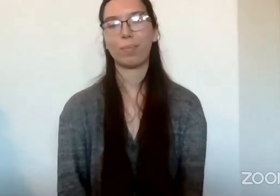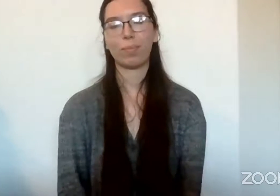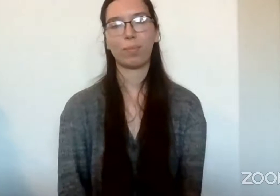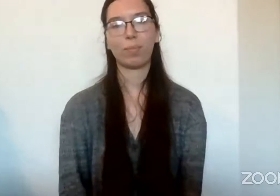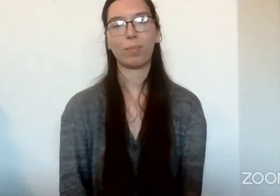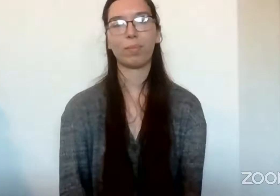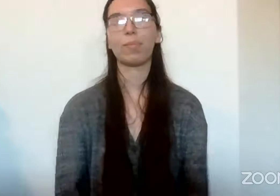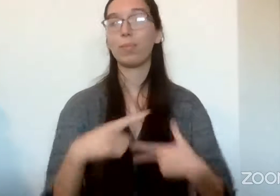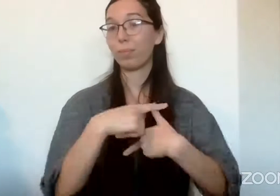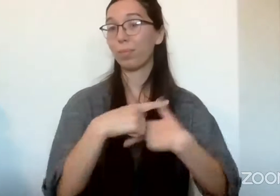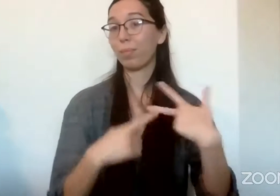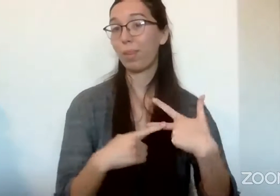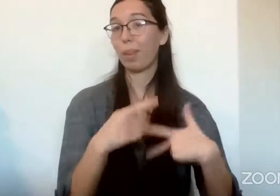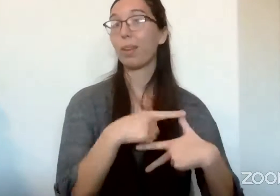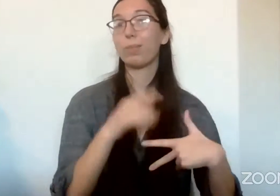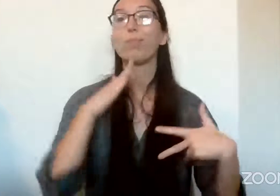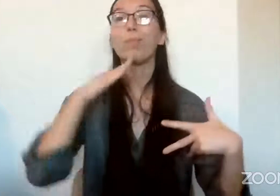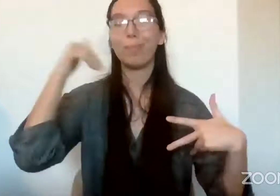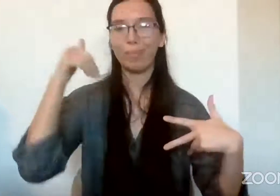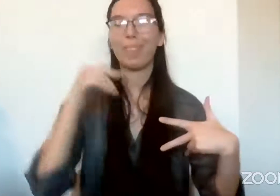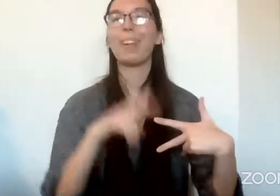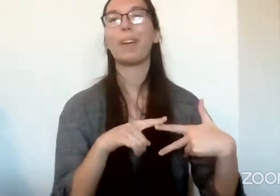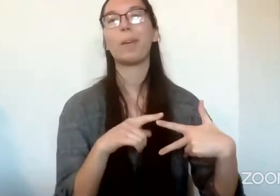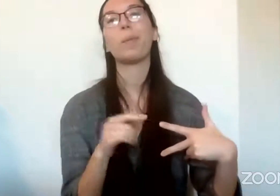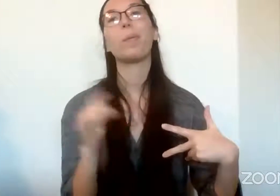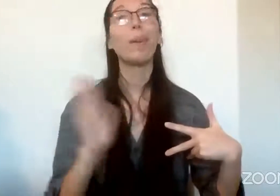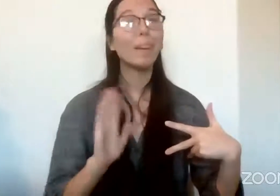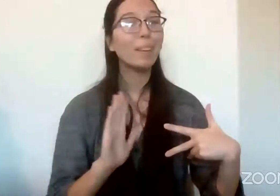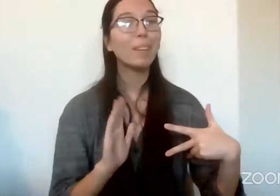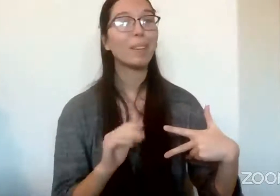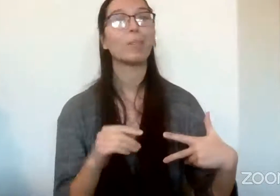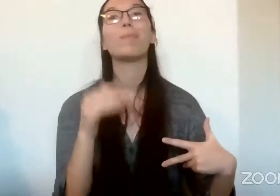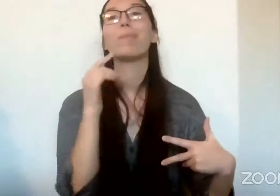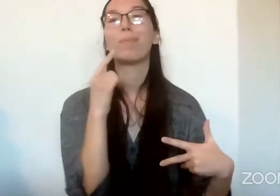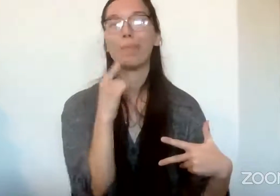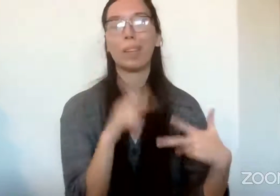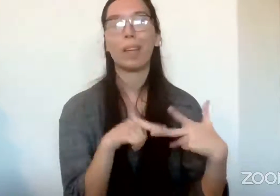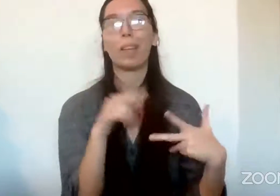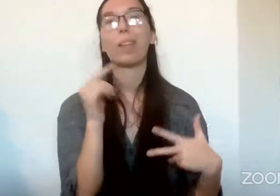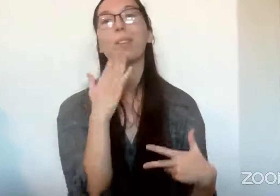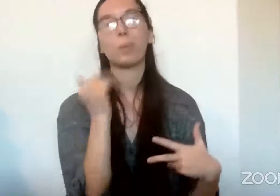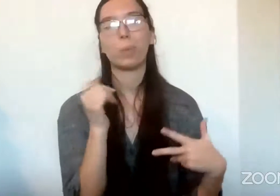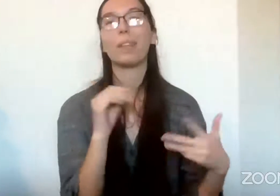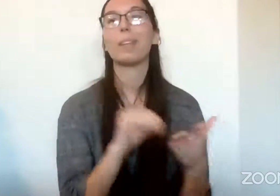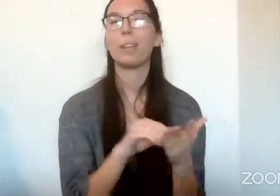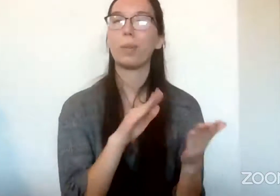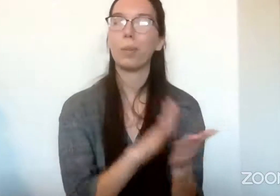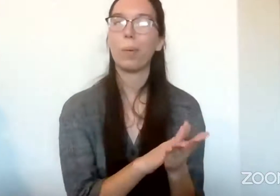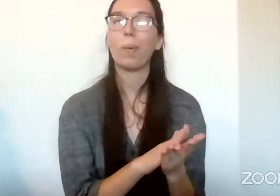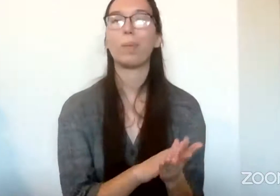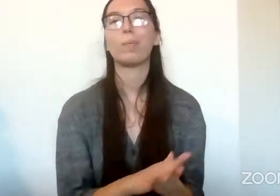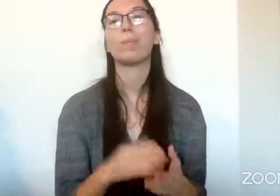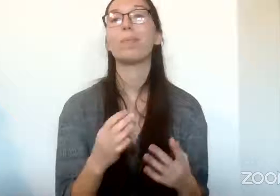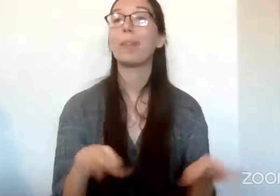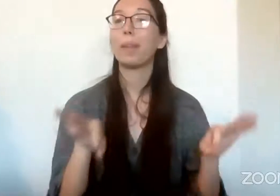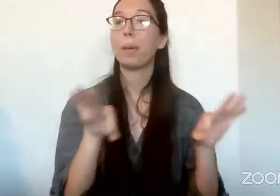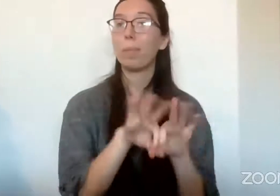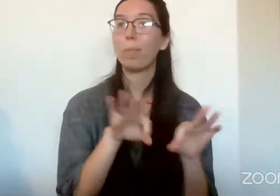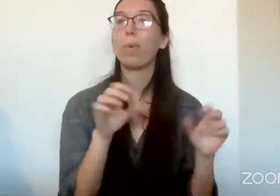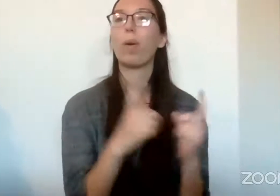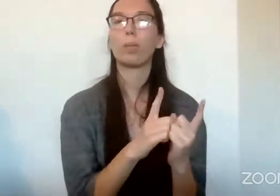or hear has shut down nearly half our world